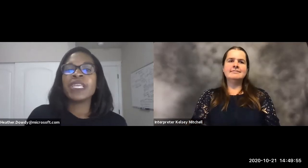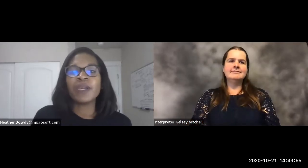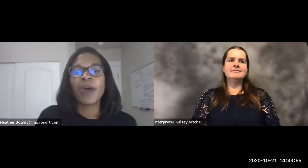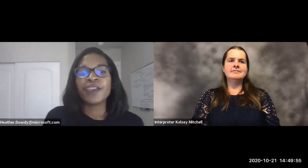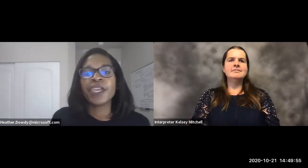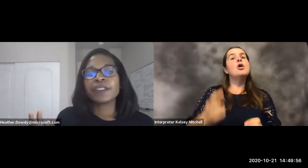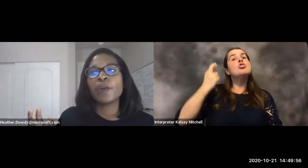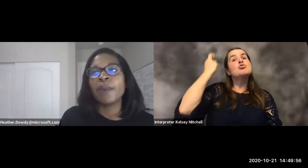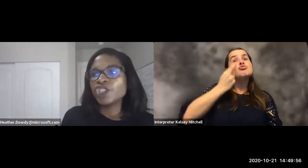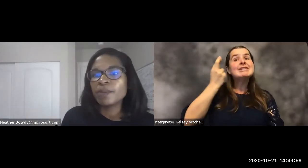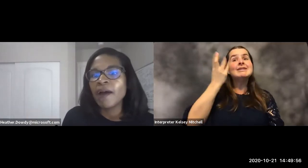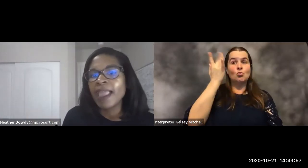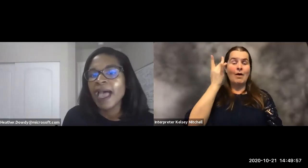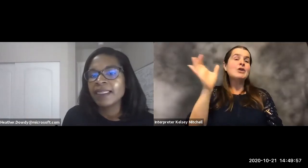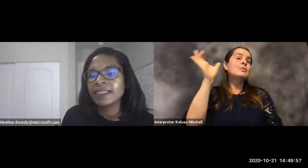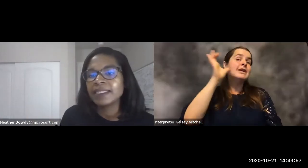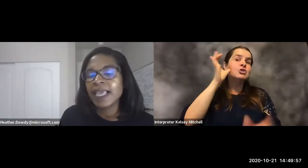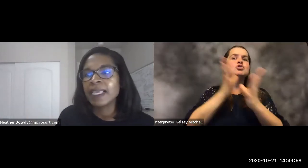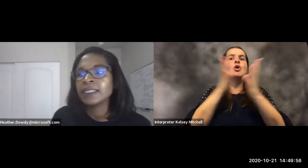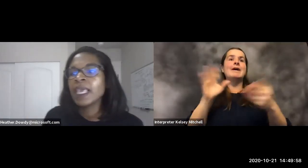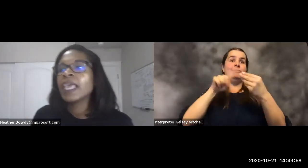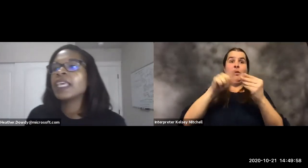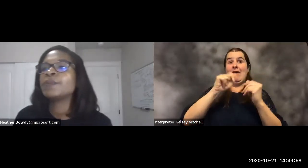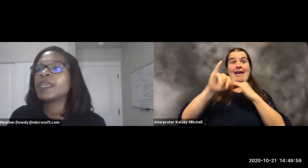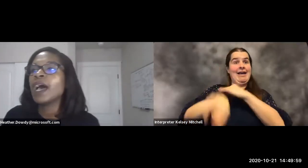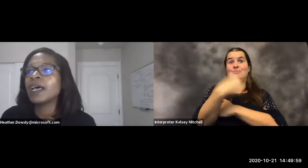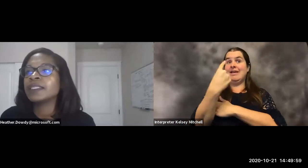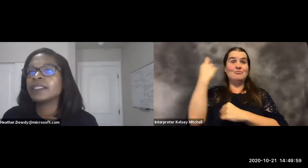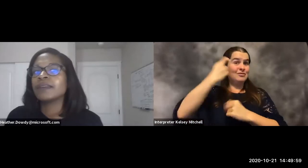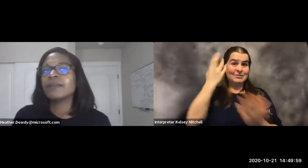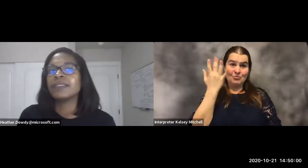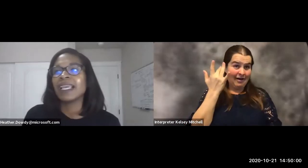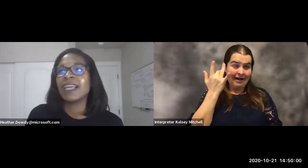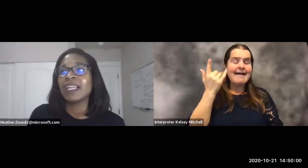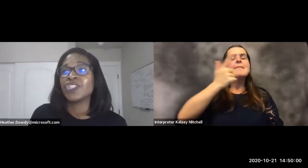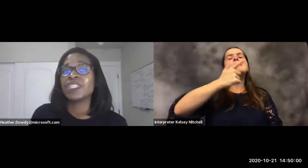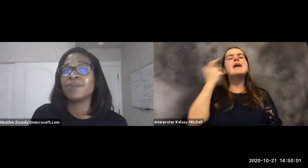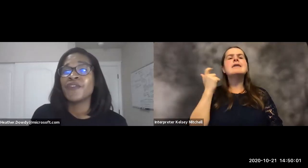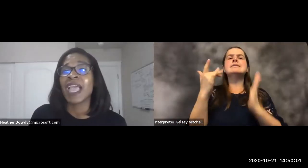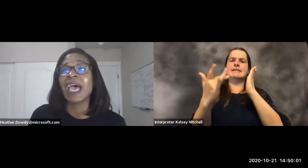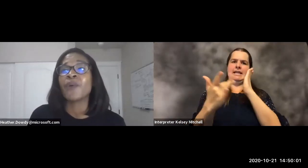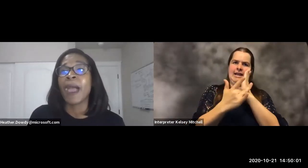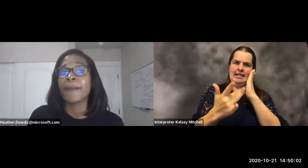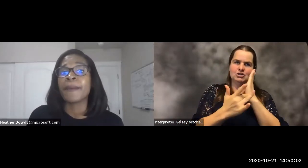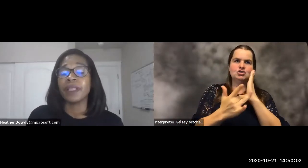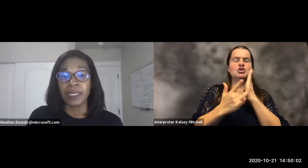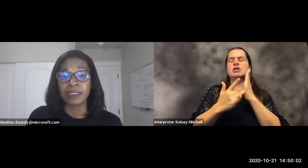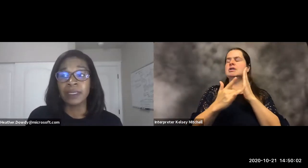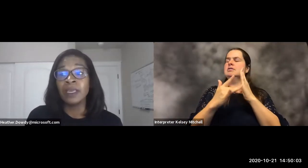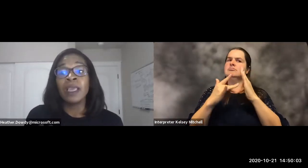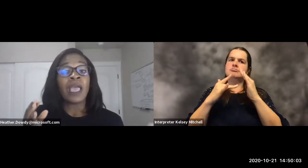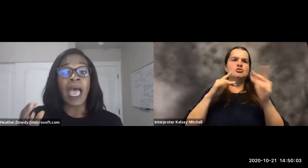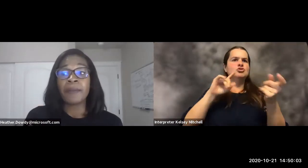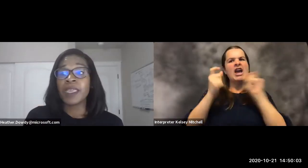The reason why you hear so much about AI these days is because technology is moving at a rapid